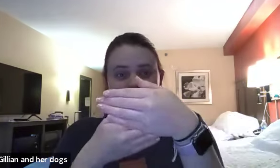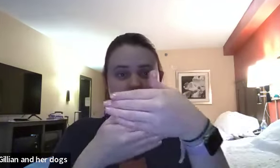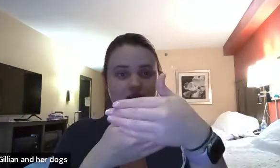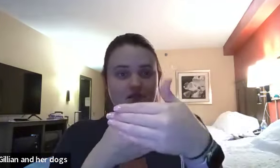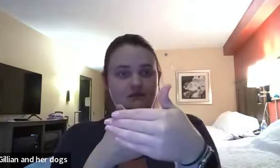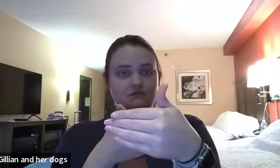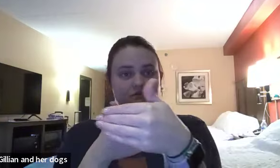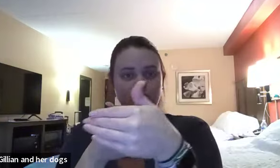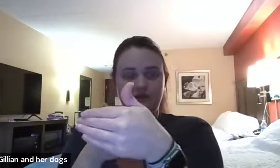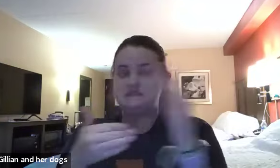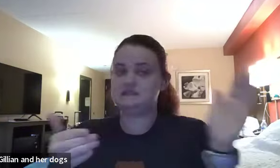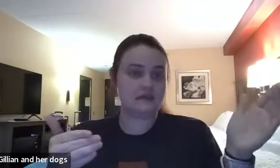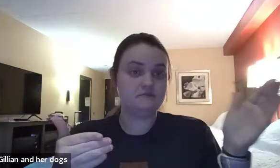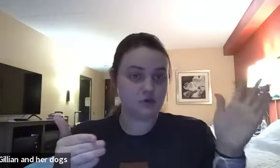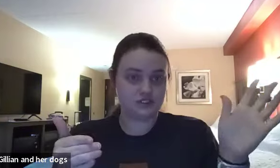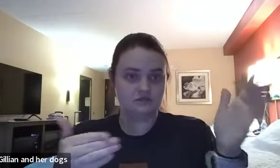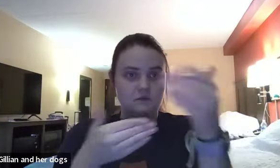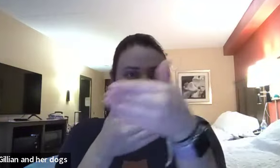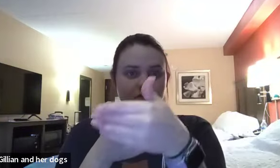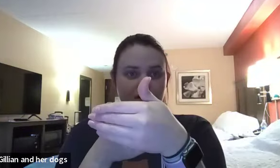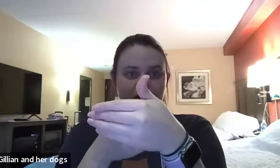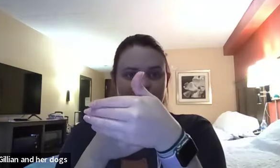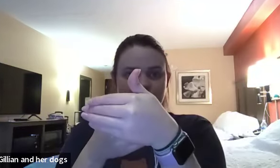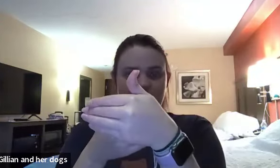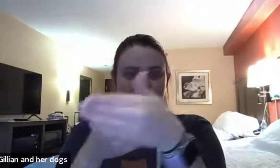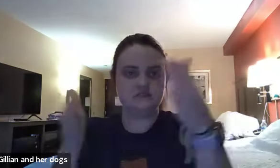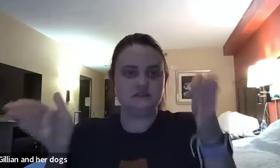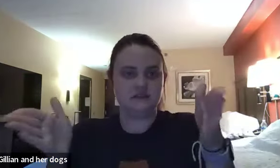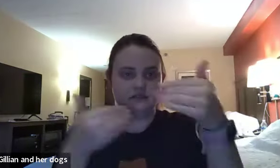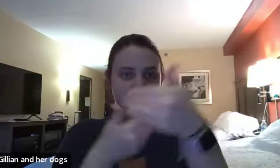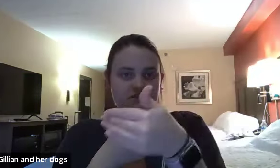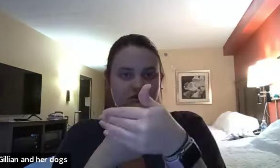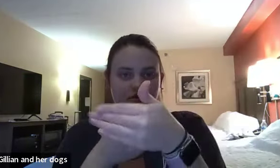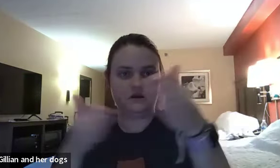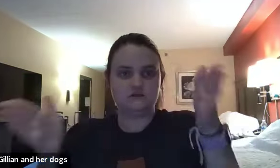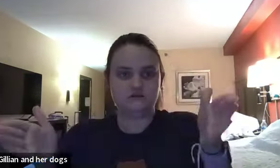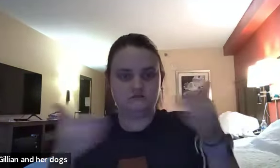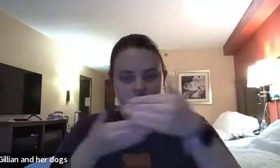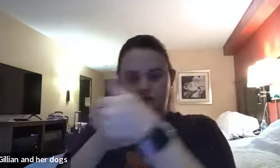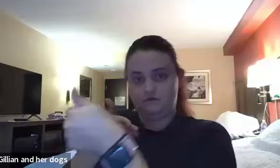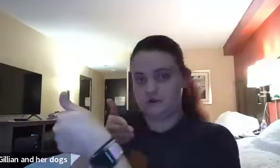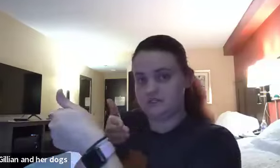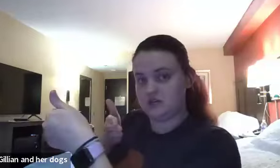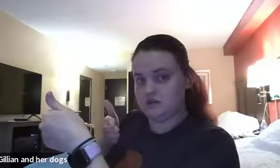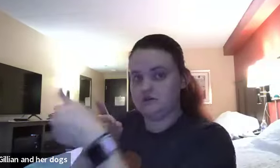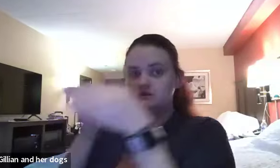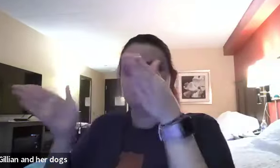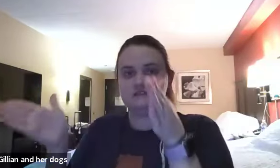can be, it's the same motion, remember. It's flat hands and sideways, so across, in front of each other,